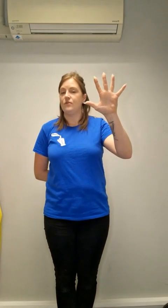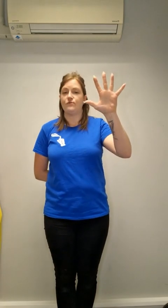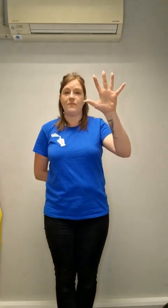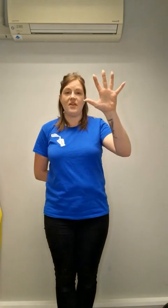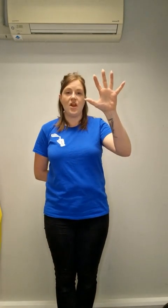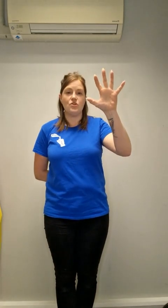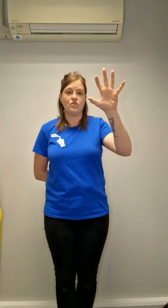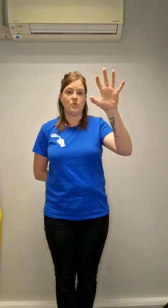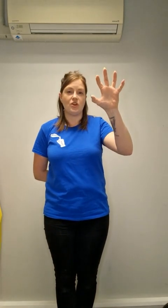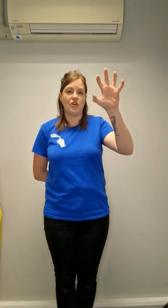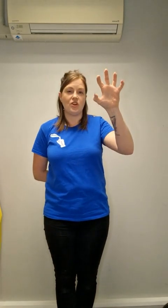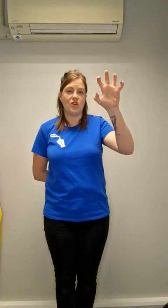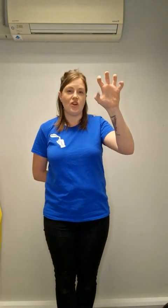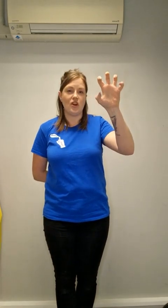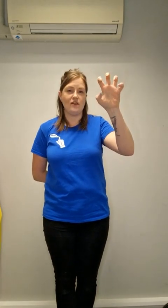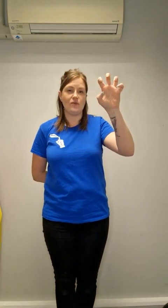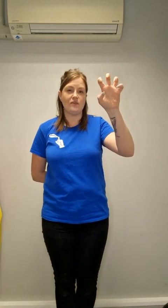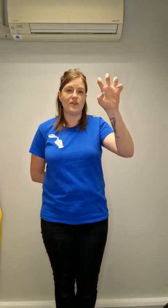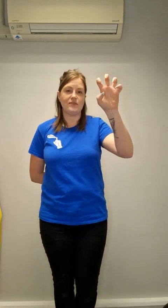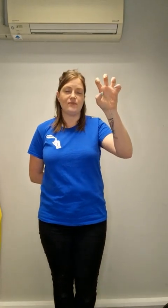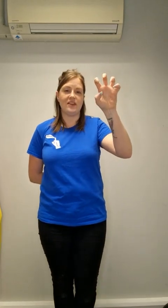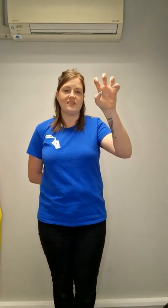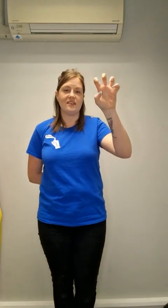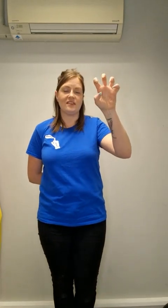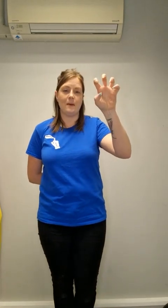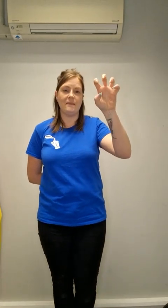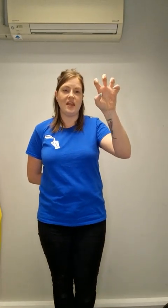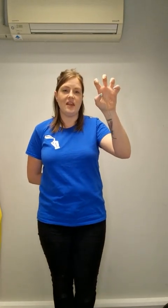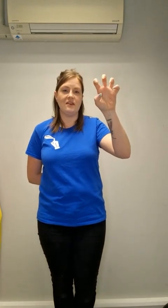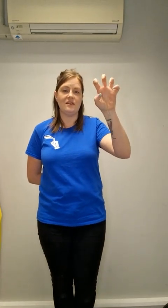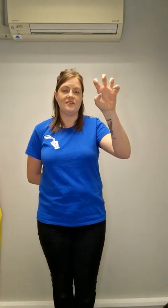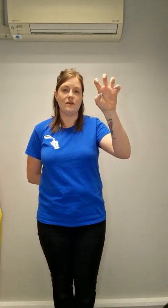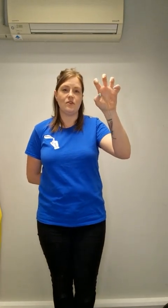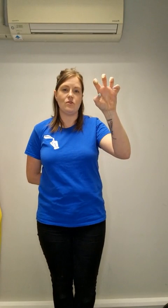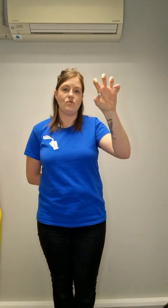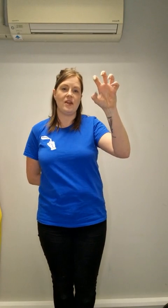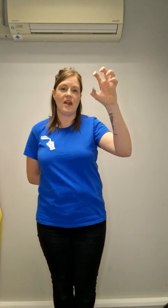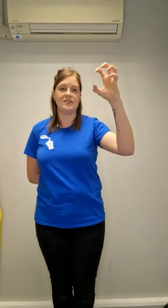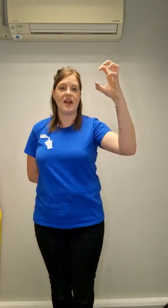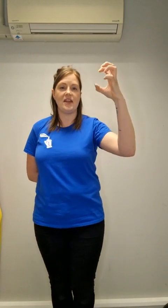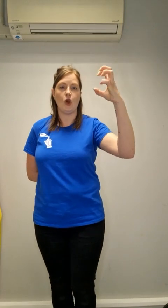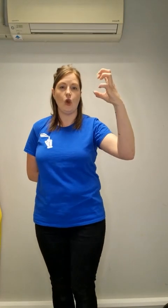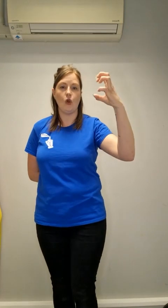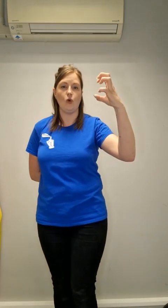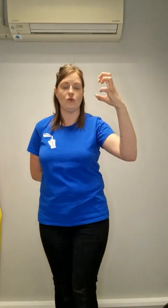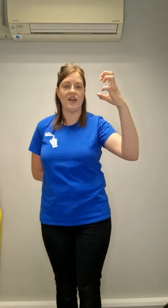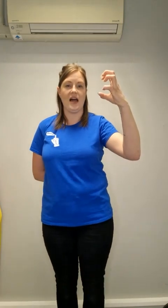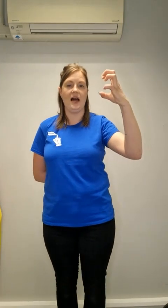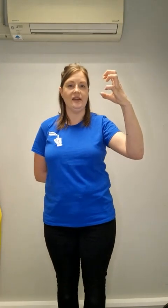From there, you just want to curve all of those fingers and thumb in so that you create a clawed hand.